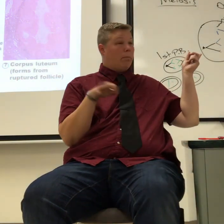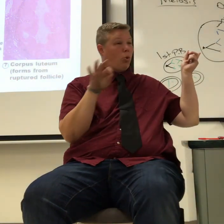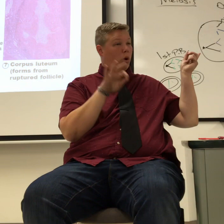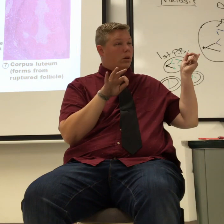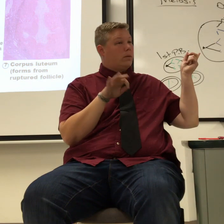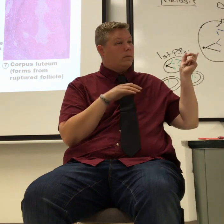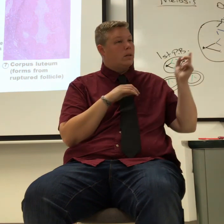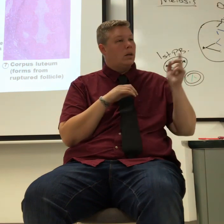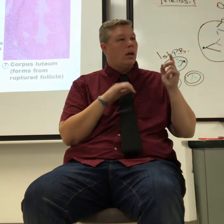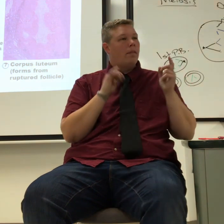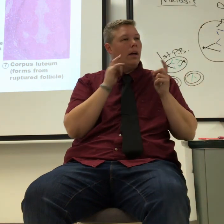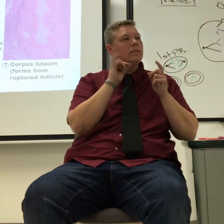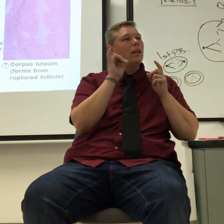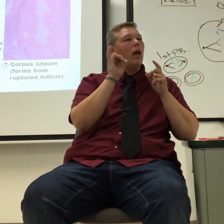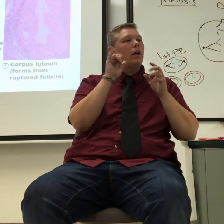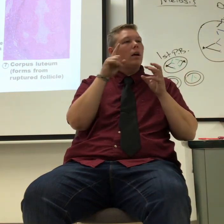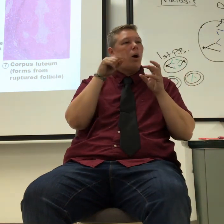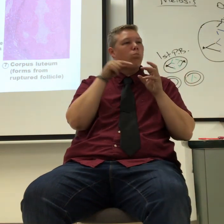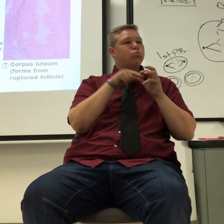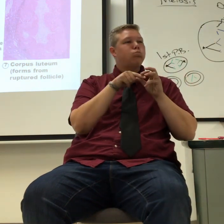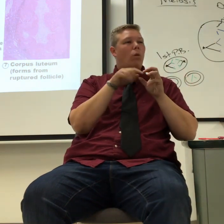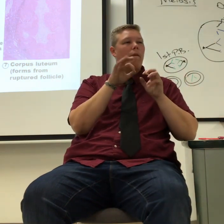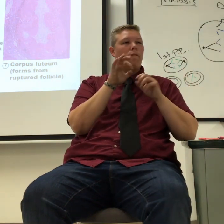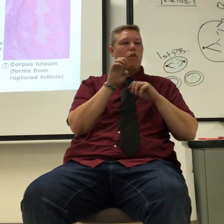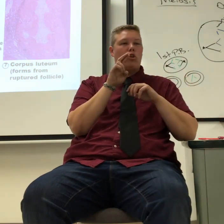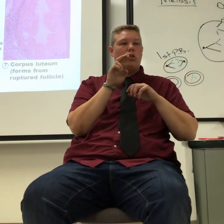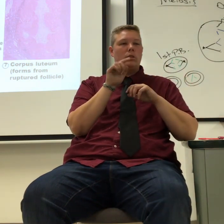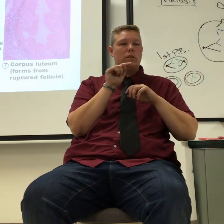like the fertilized egg, 1 cell stage.